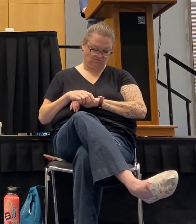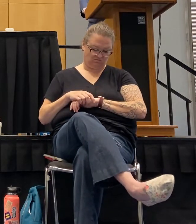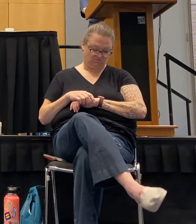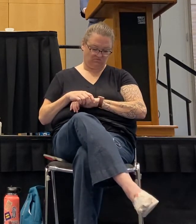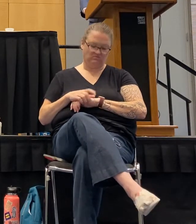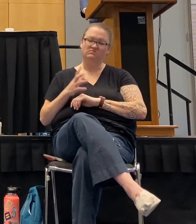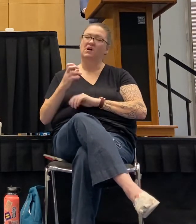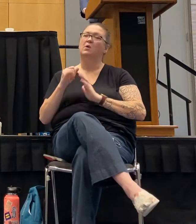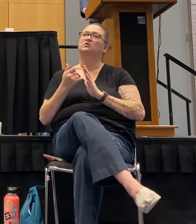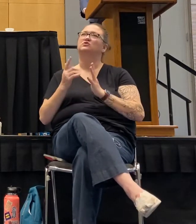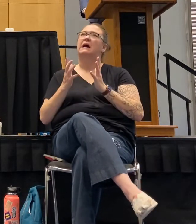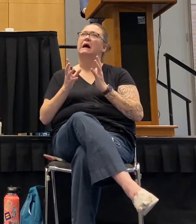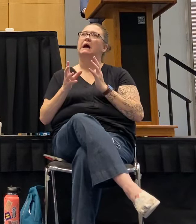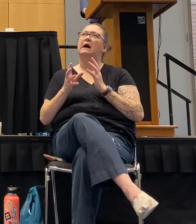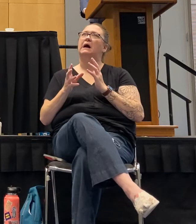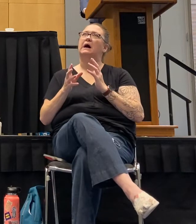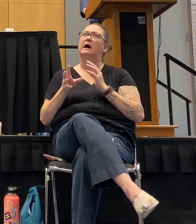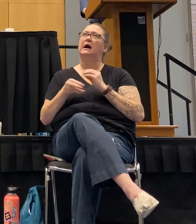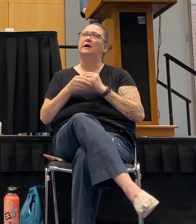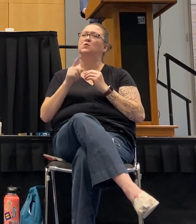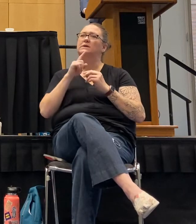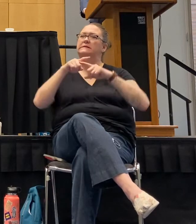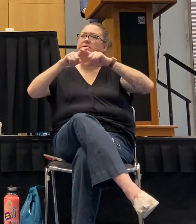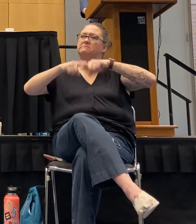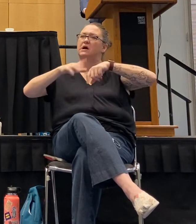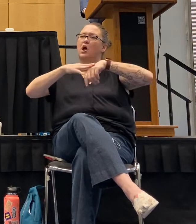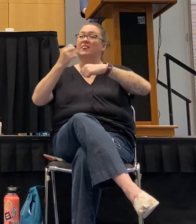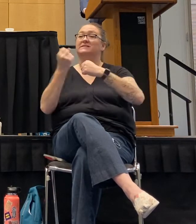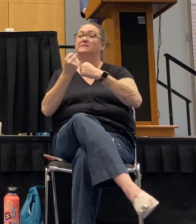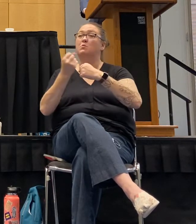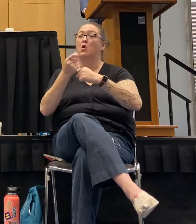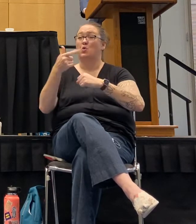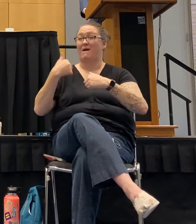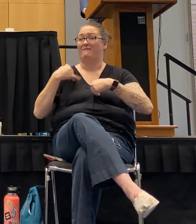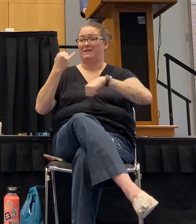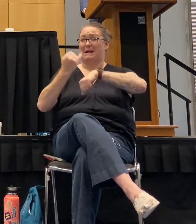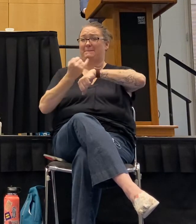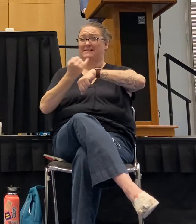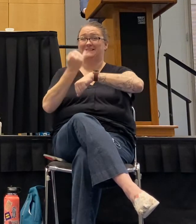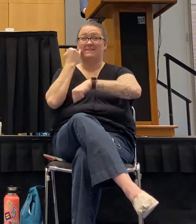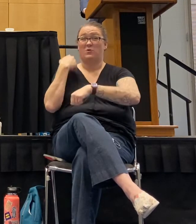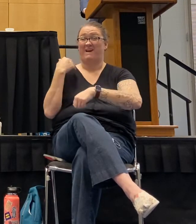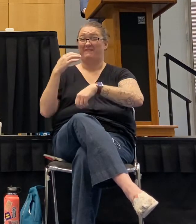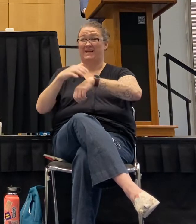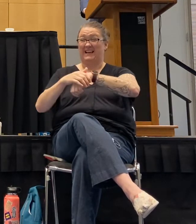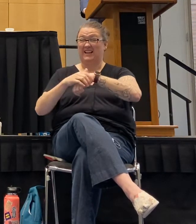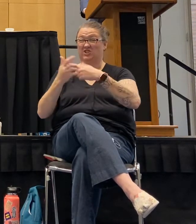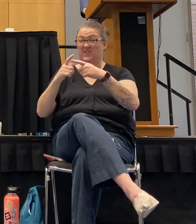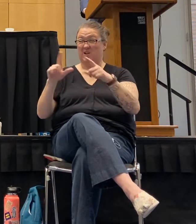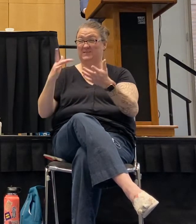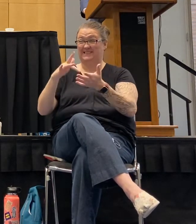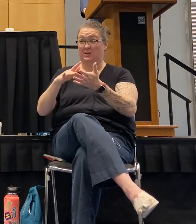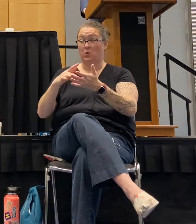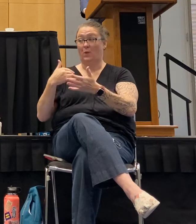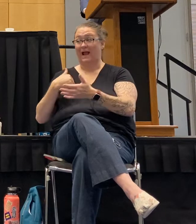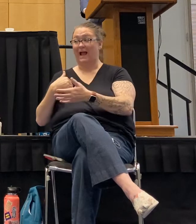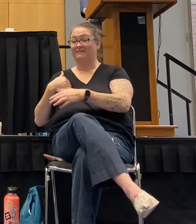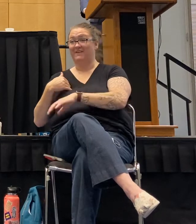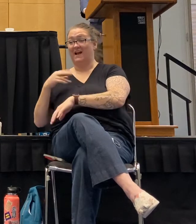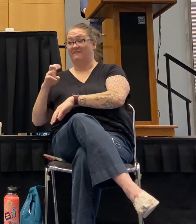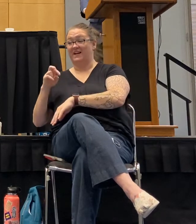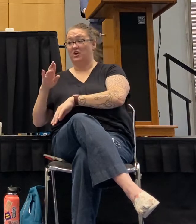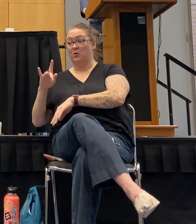I would just add that it really depends on the support you have on your campus. So if you have an English language center, which we do have